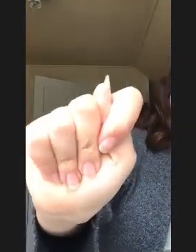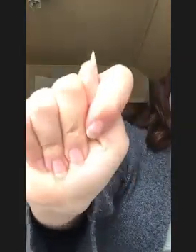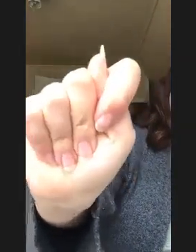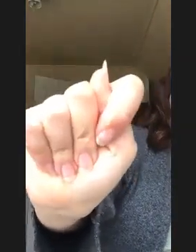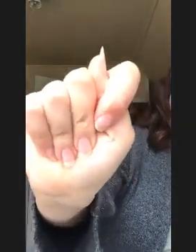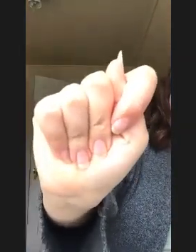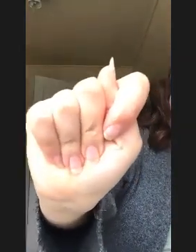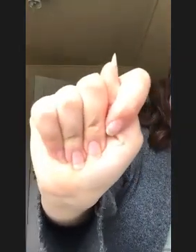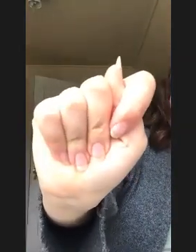Tuesday, you would do the same.